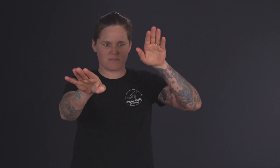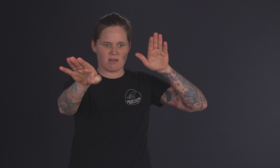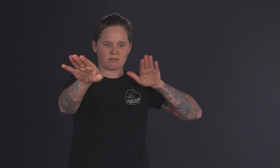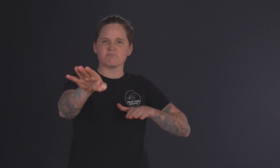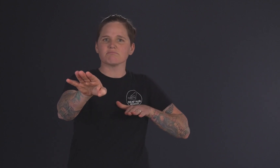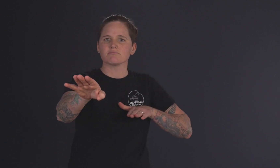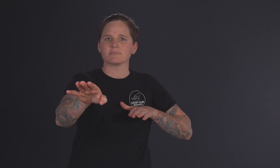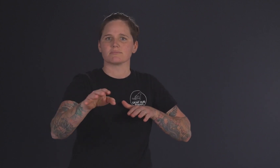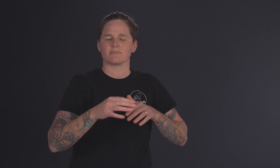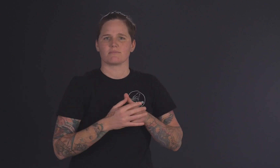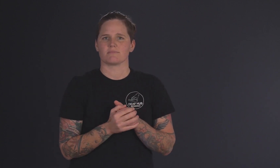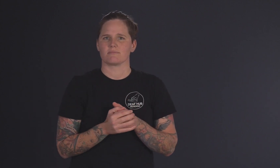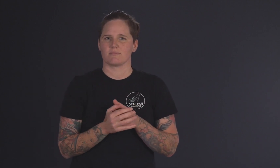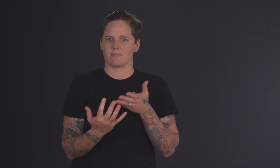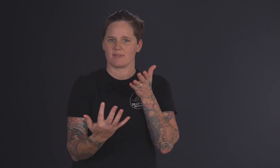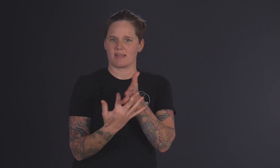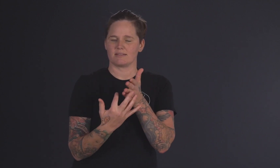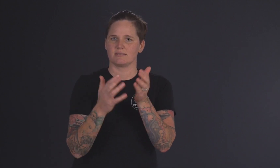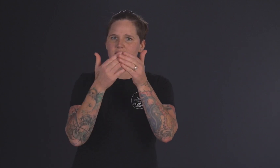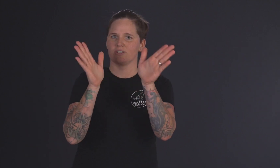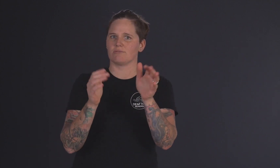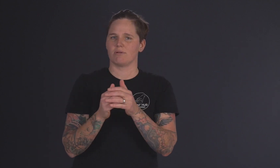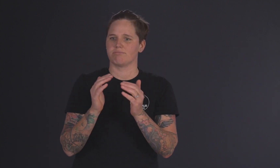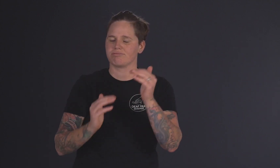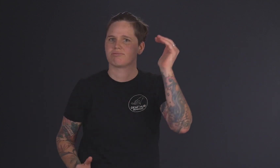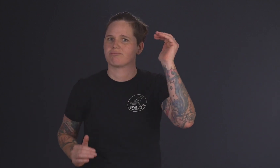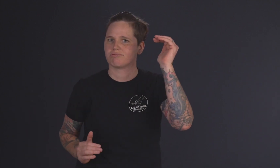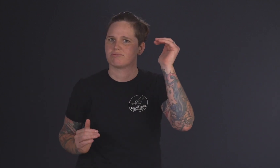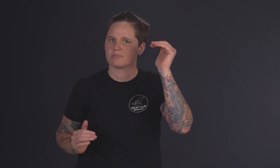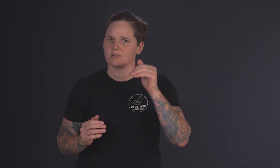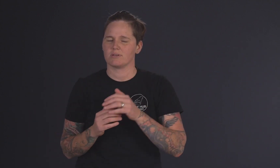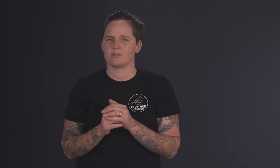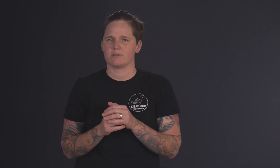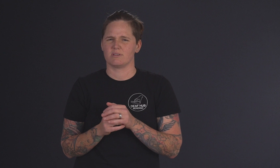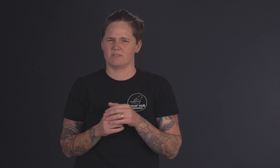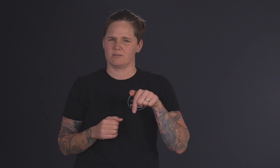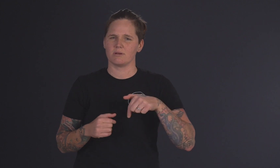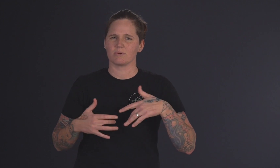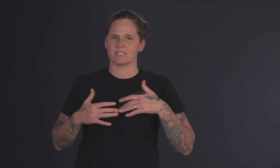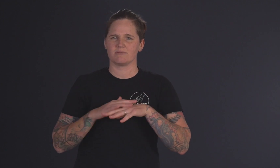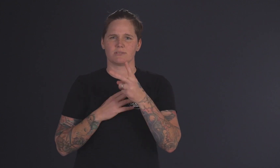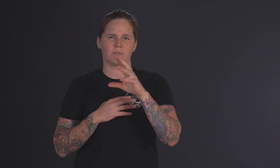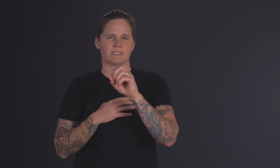such extreme disadvantage. Access in general is far from equal. We're living now